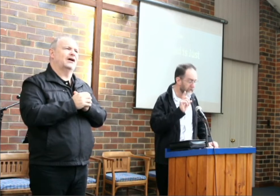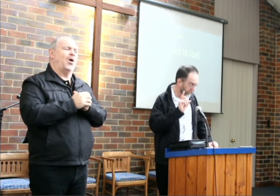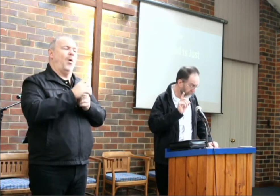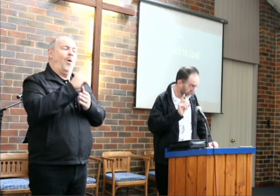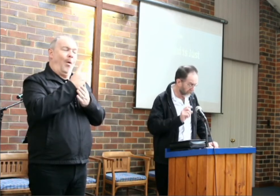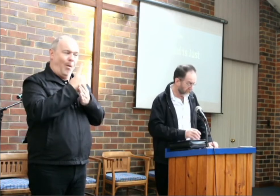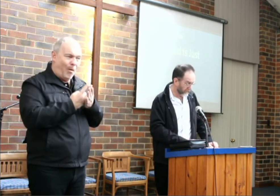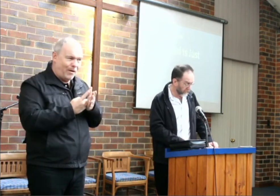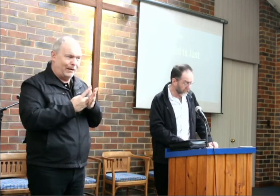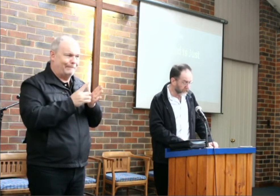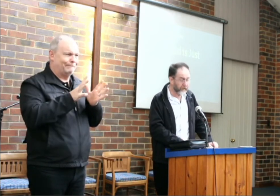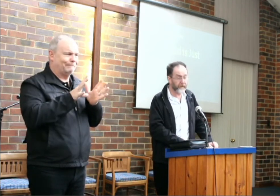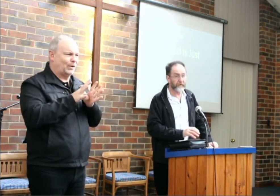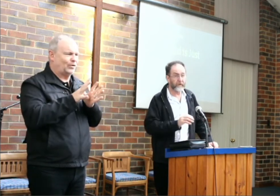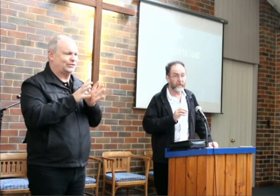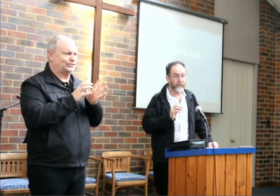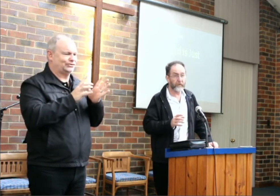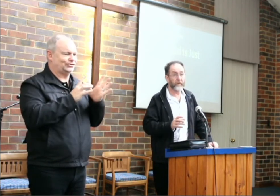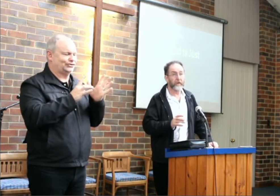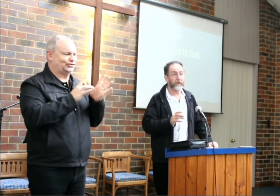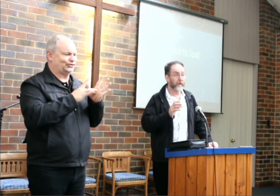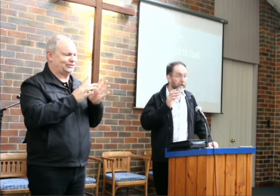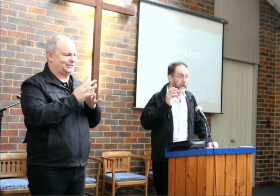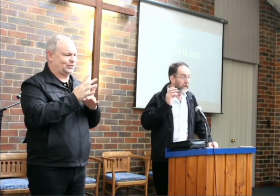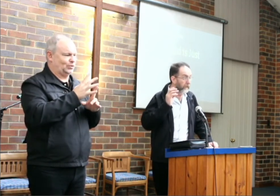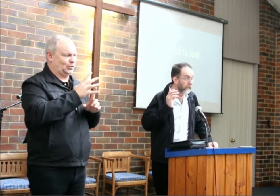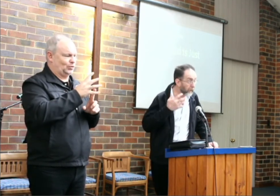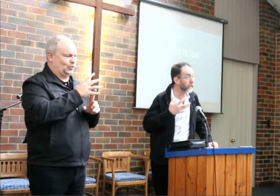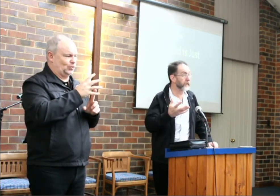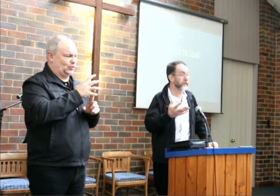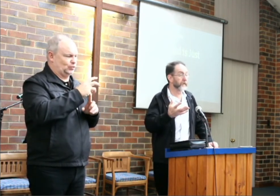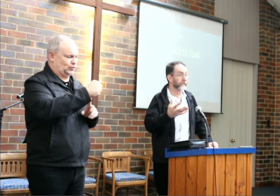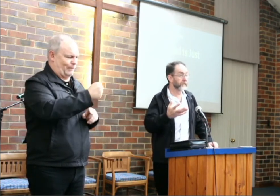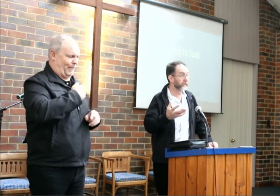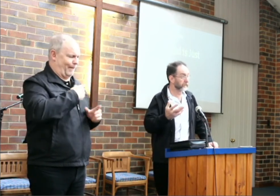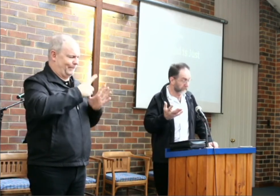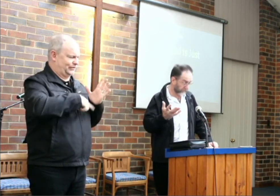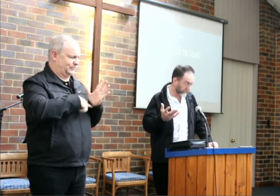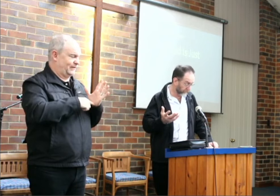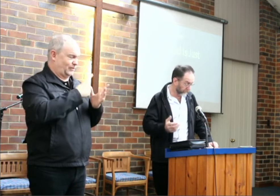Only because Jesus took my punishment.